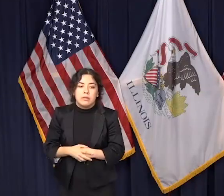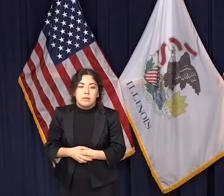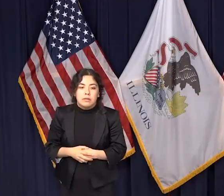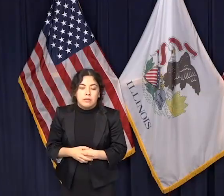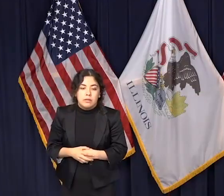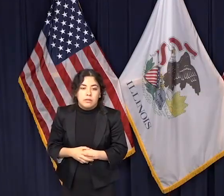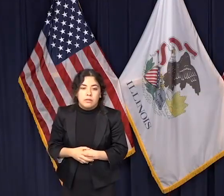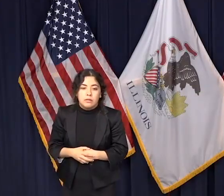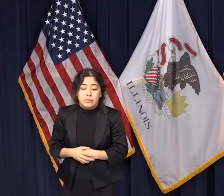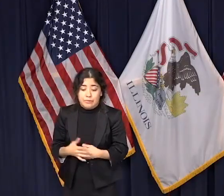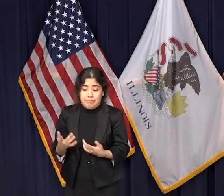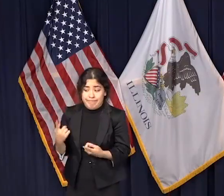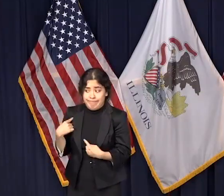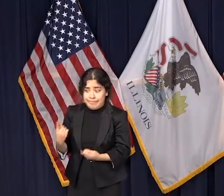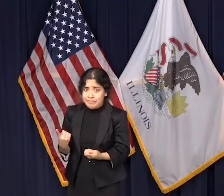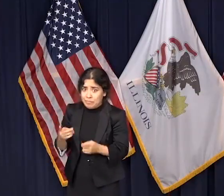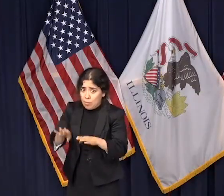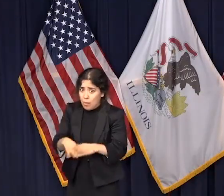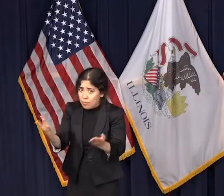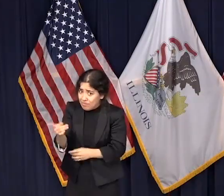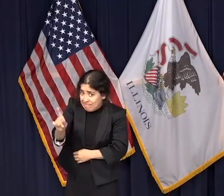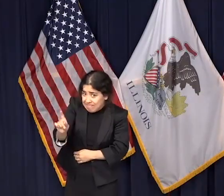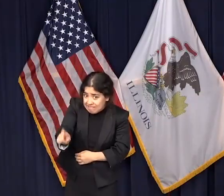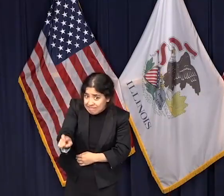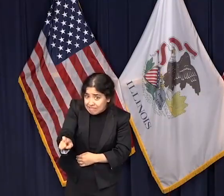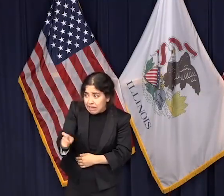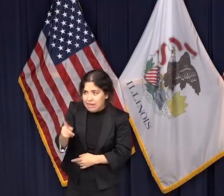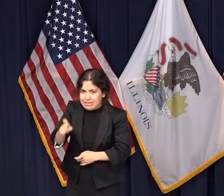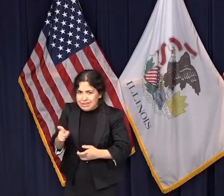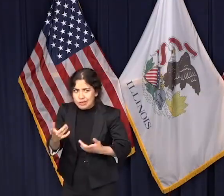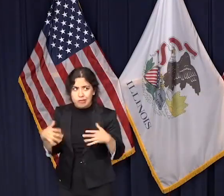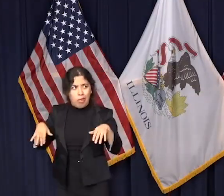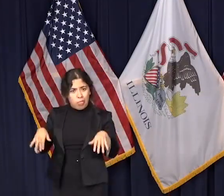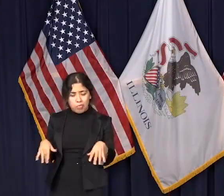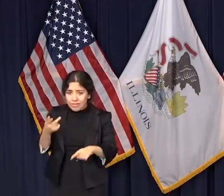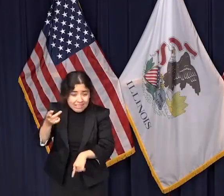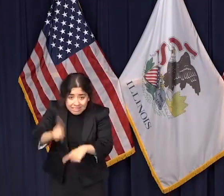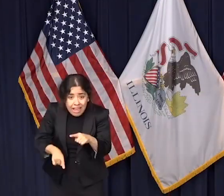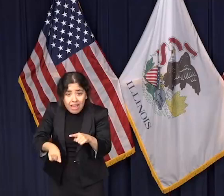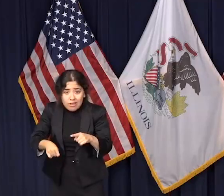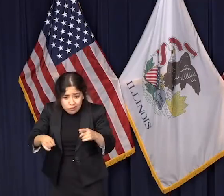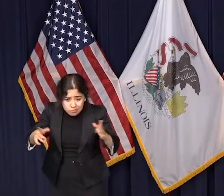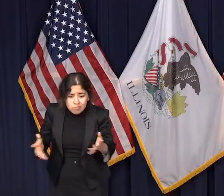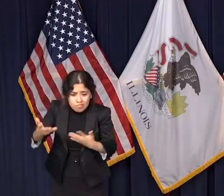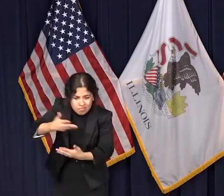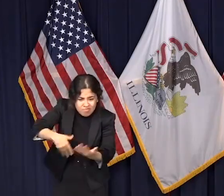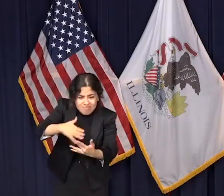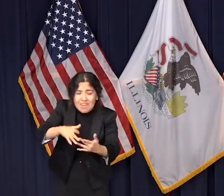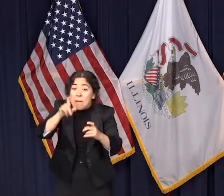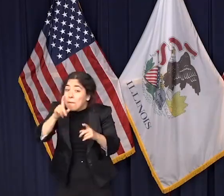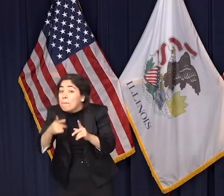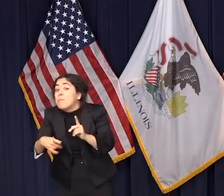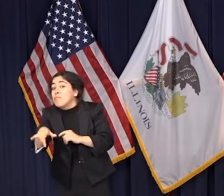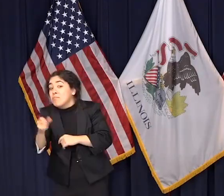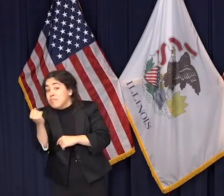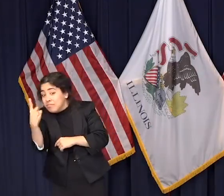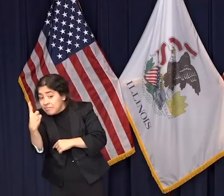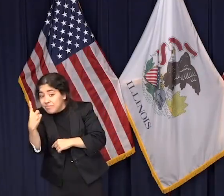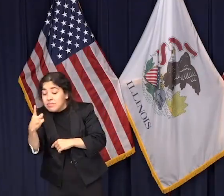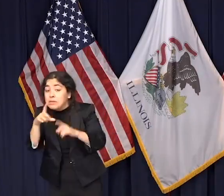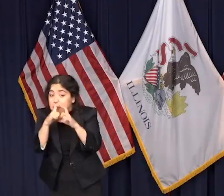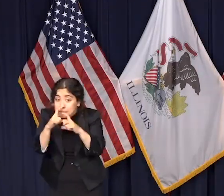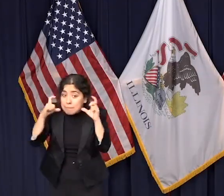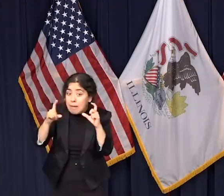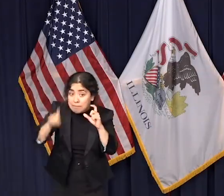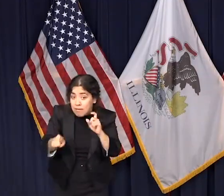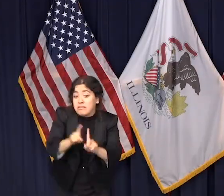ability to do more things. We needed that to be coupled with like 100% masking and distancing. And so I think our rates are probably